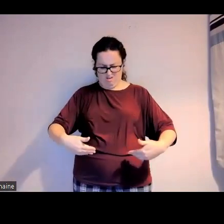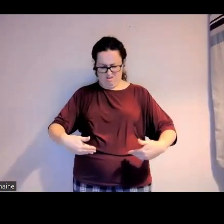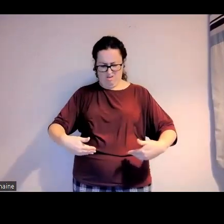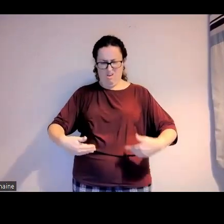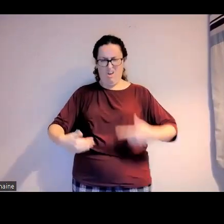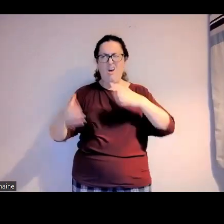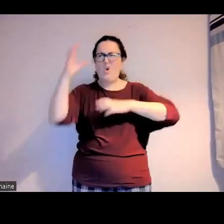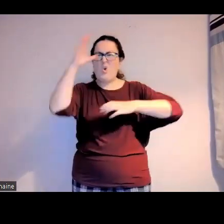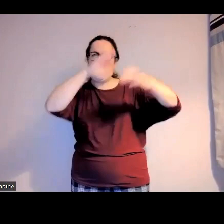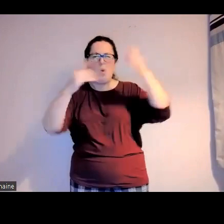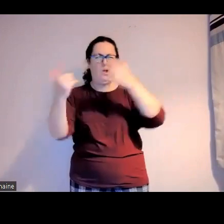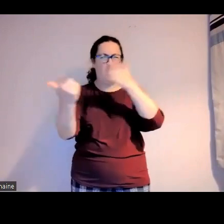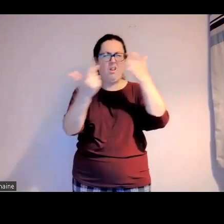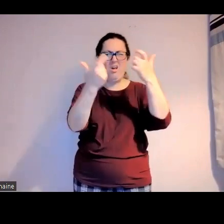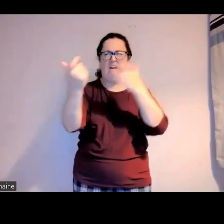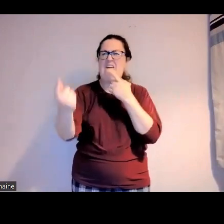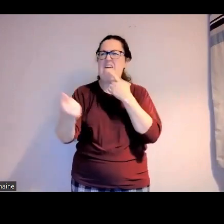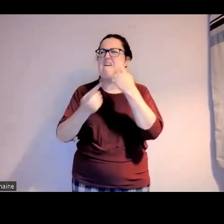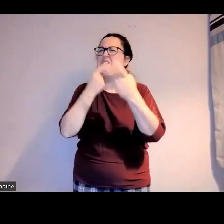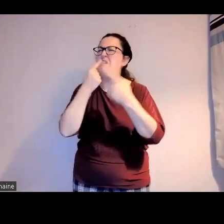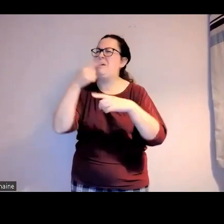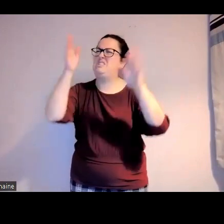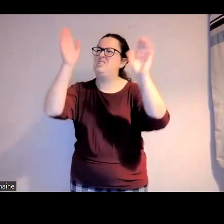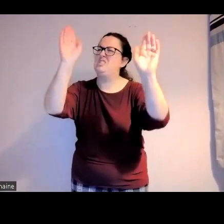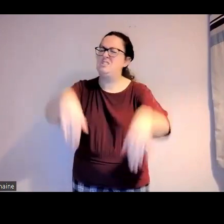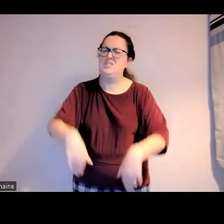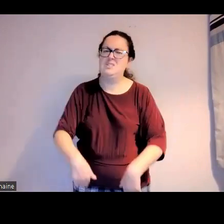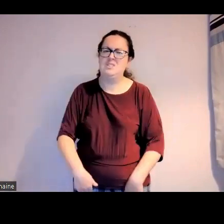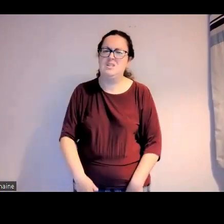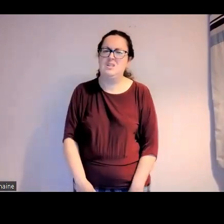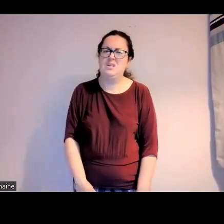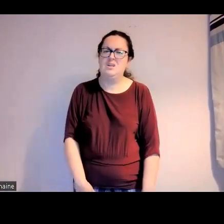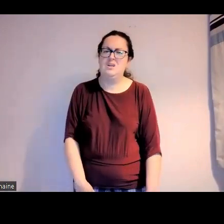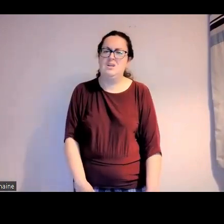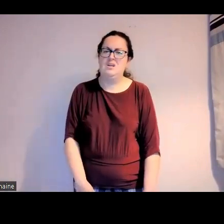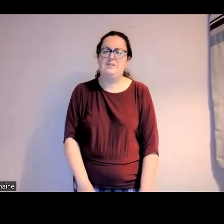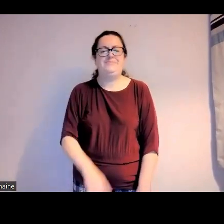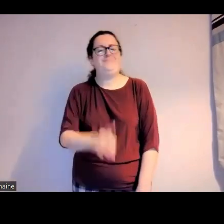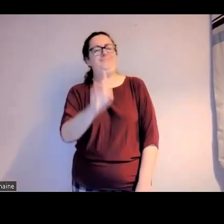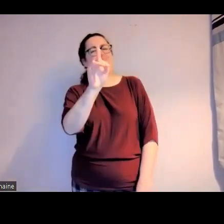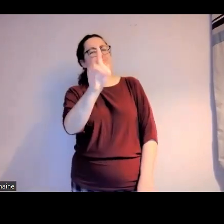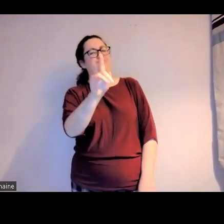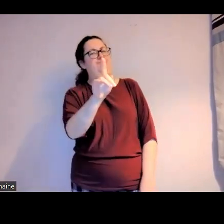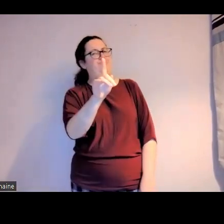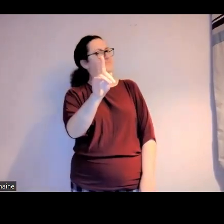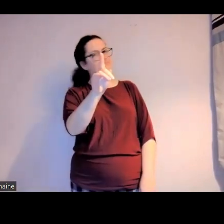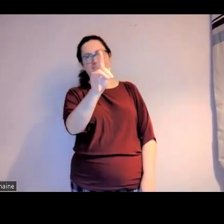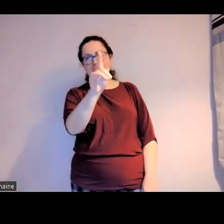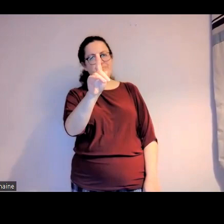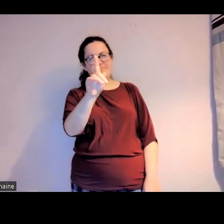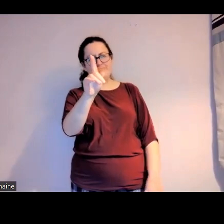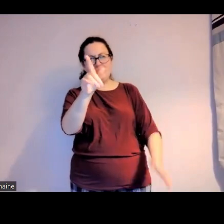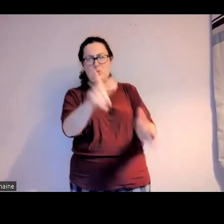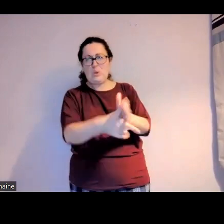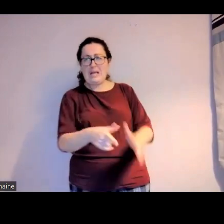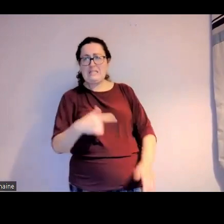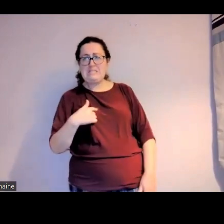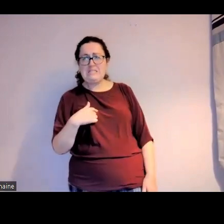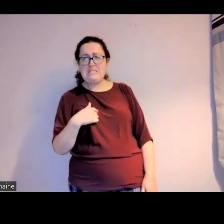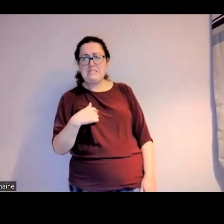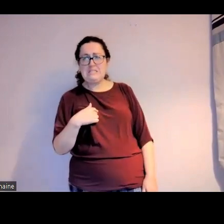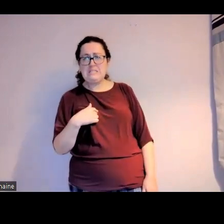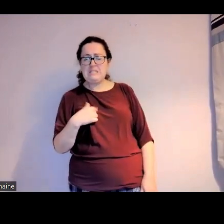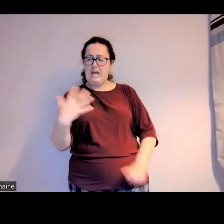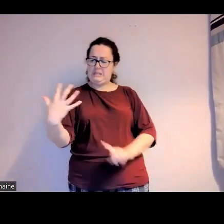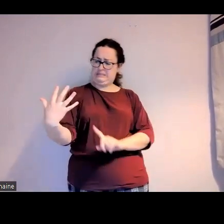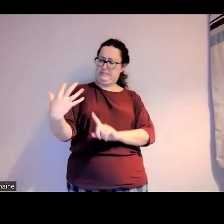search for more information. Sure. Oh, no, am I too late for a